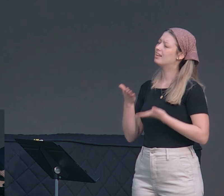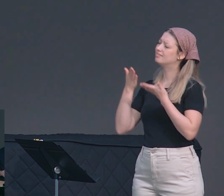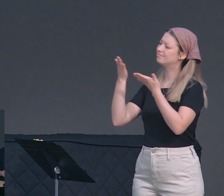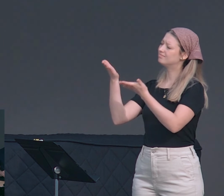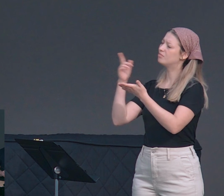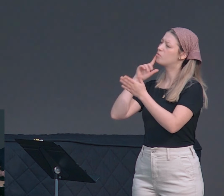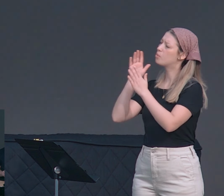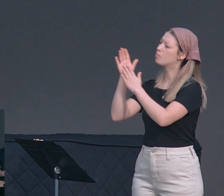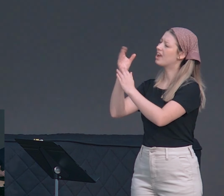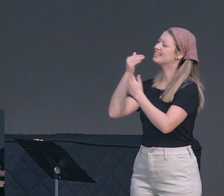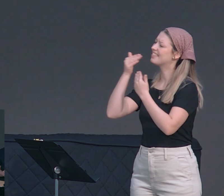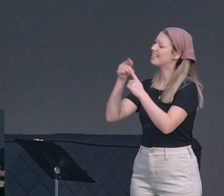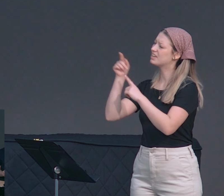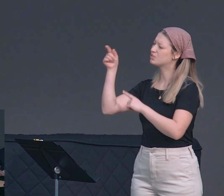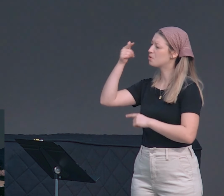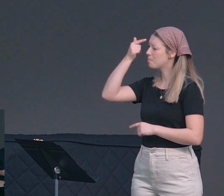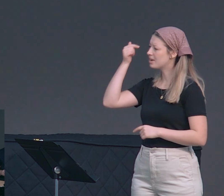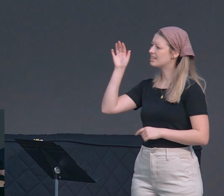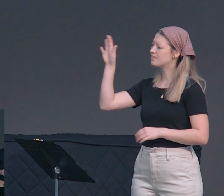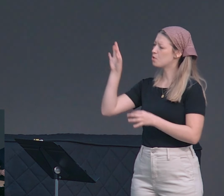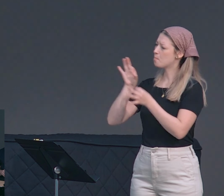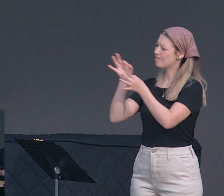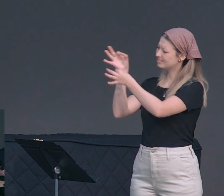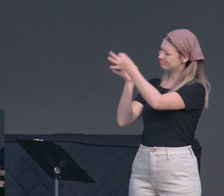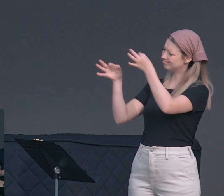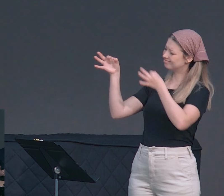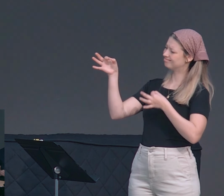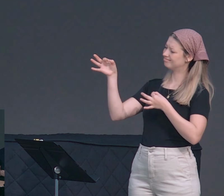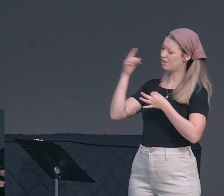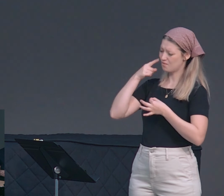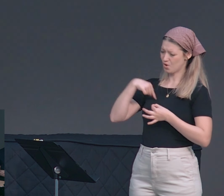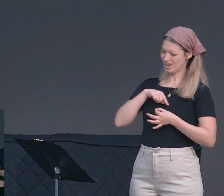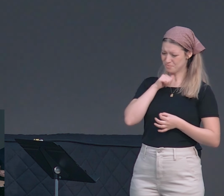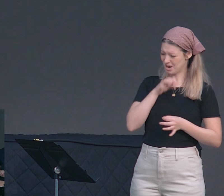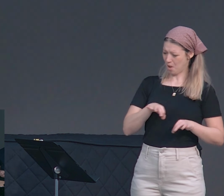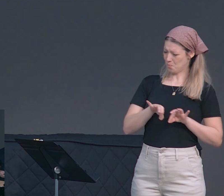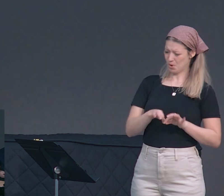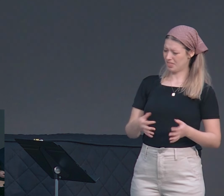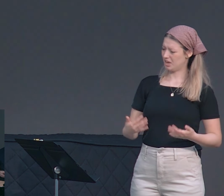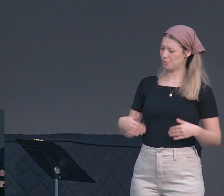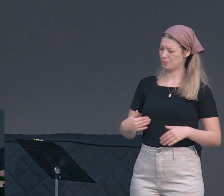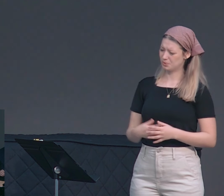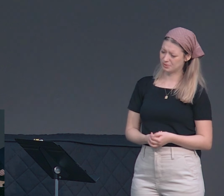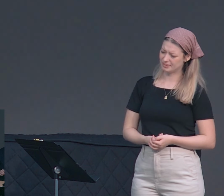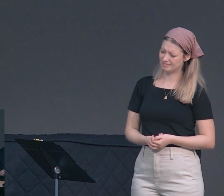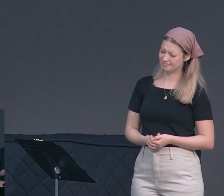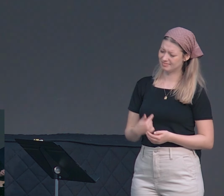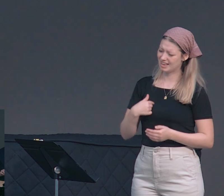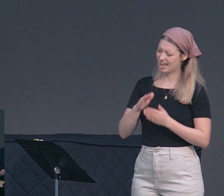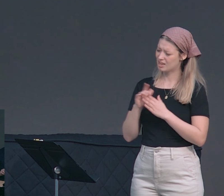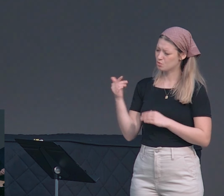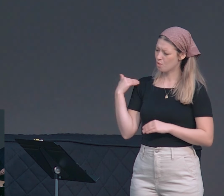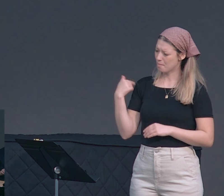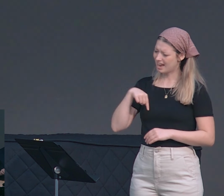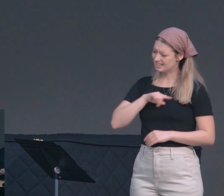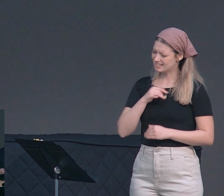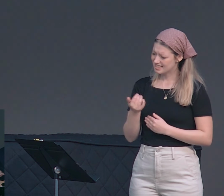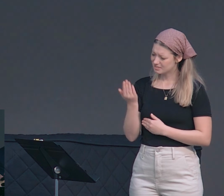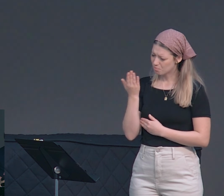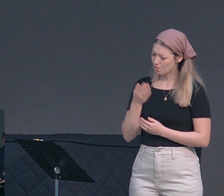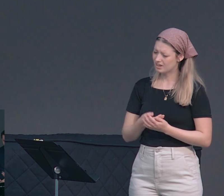and thanks to you for the perfect substitute to those who are unworthy. And we pray that we are reminded of that this morning